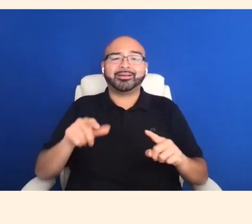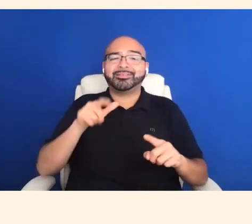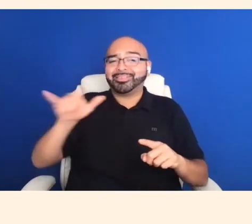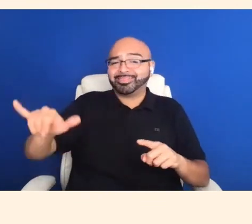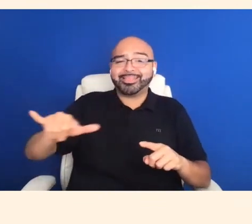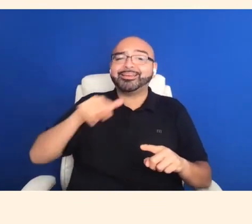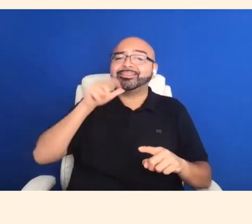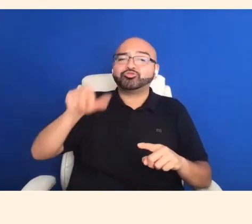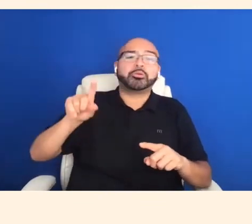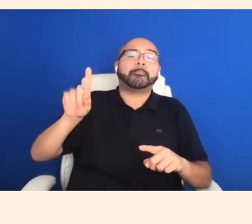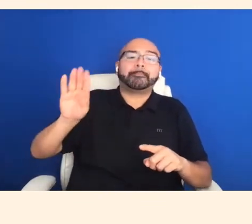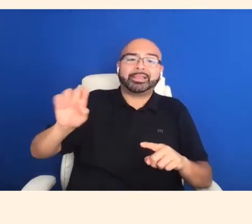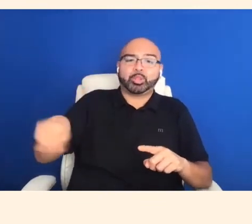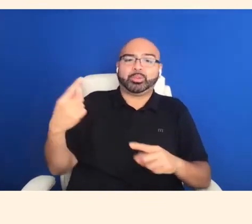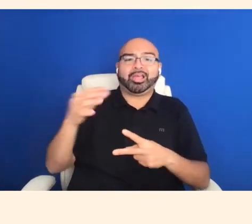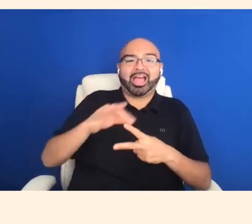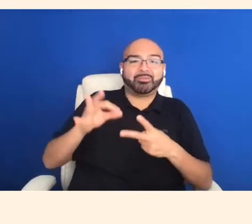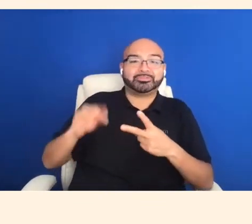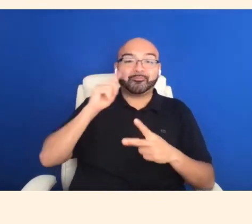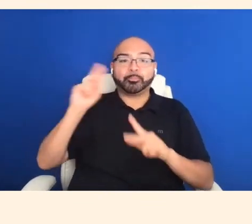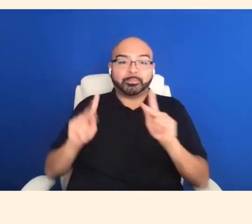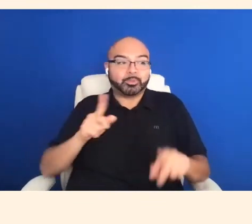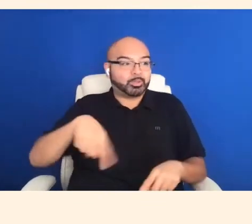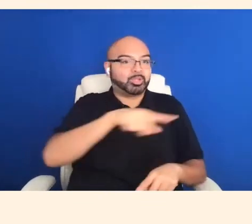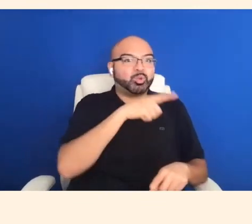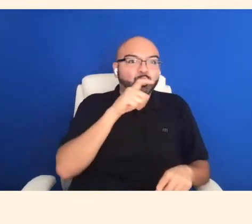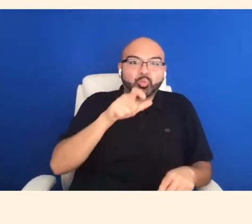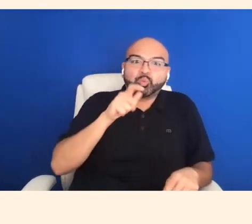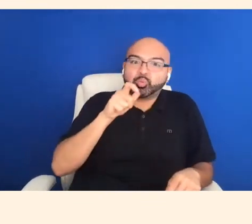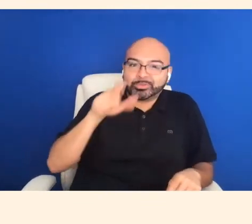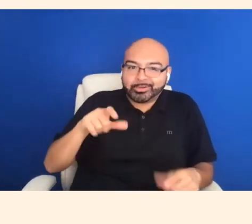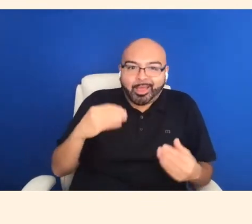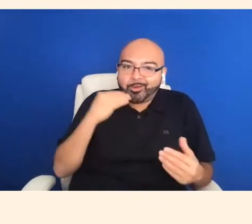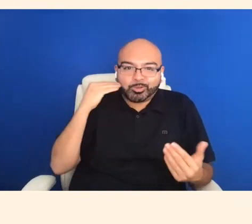have that needs housing. Yeah.